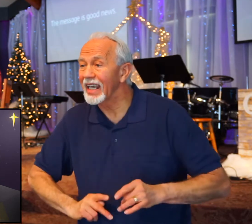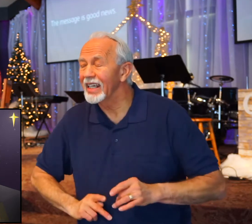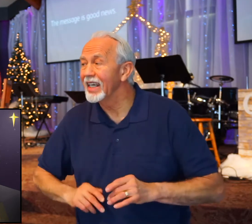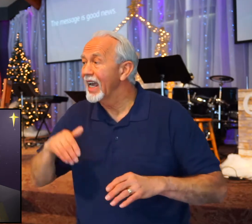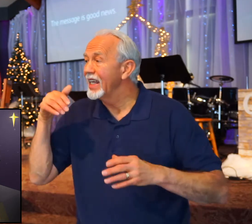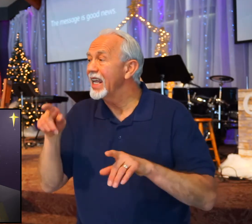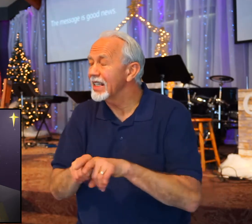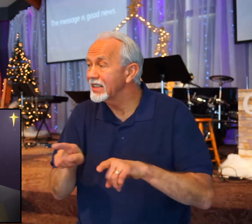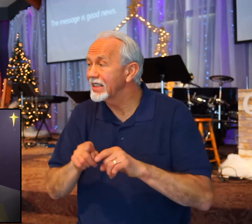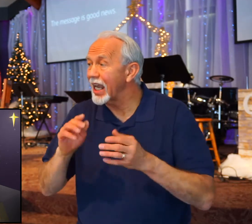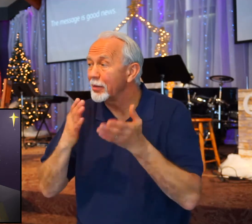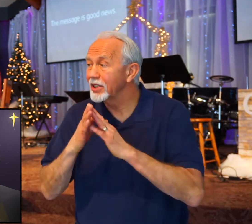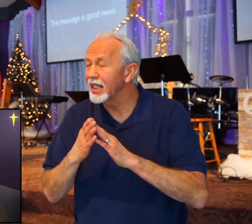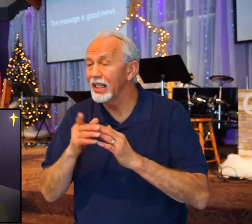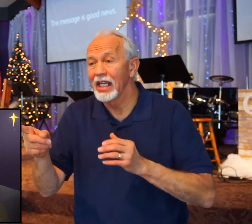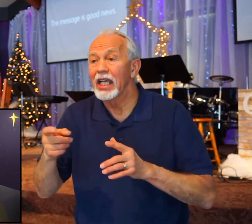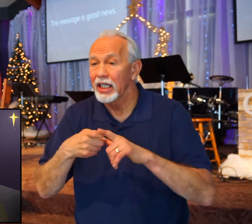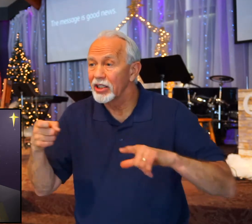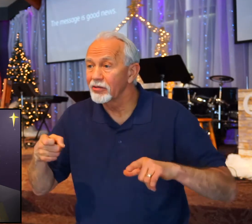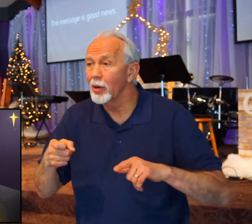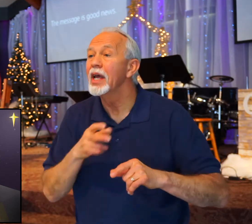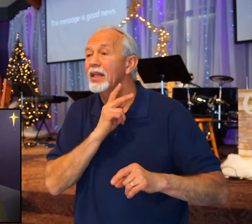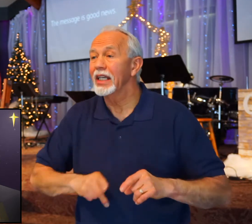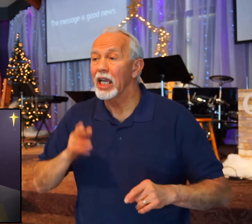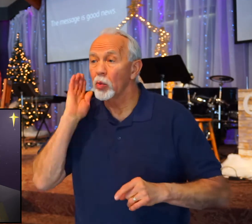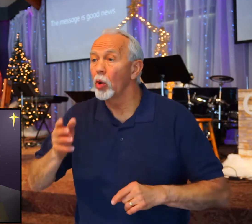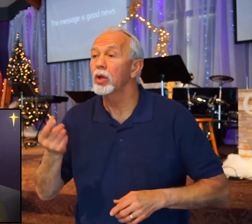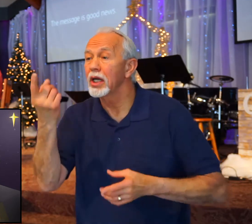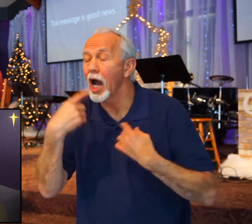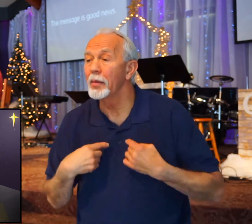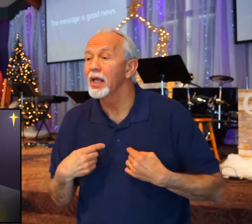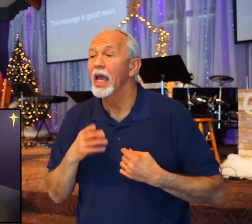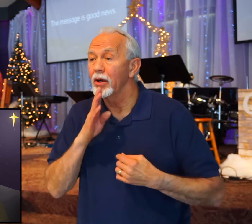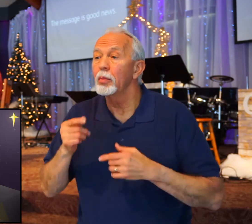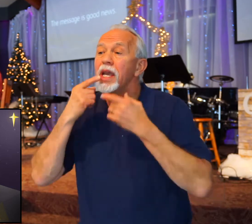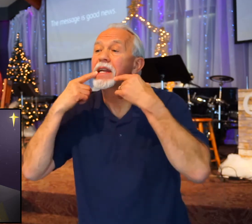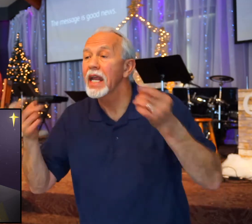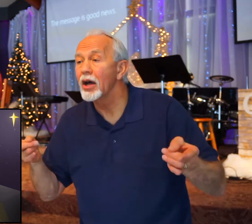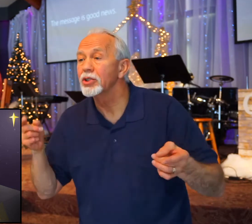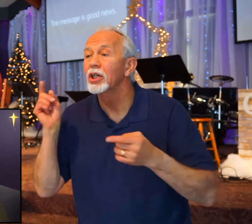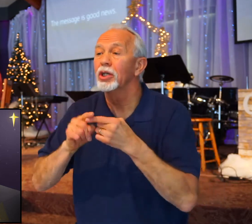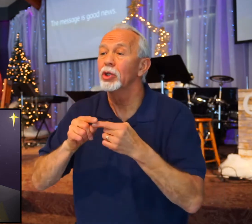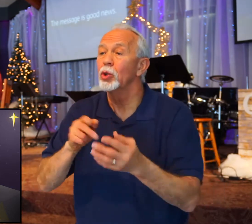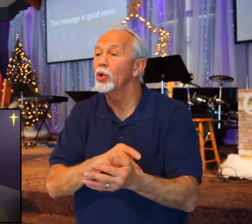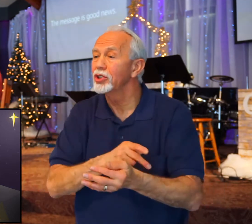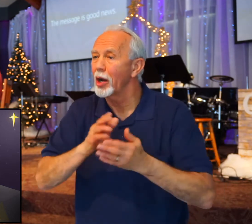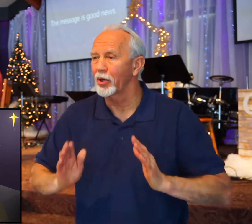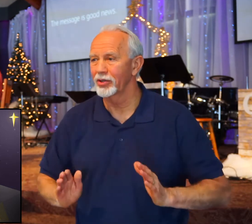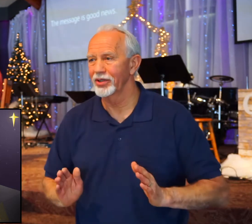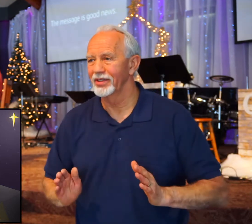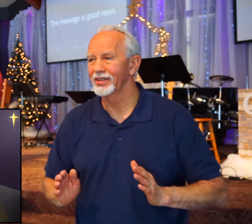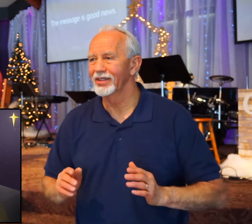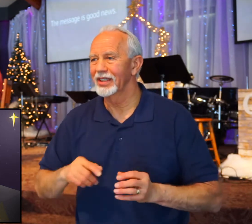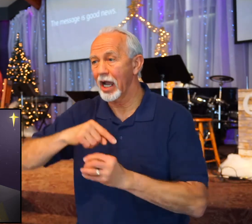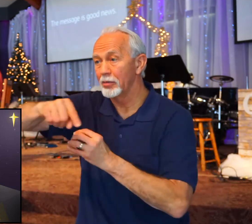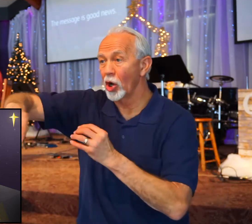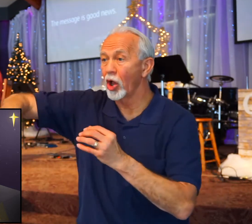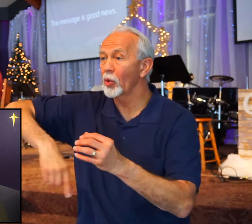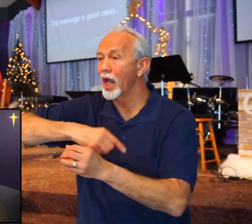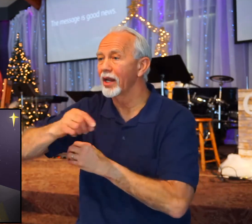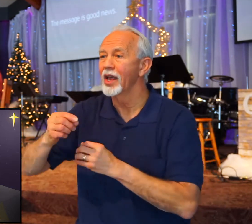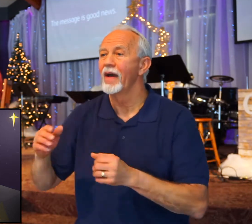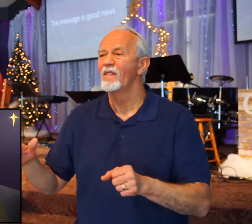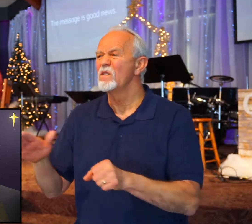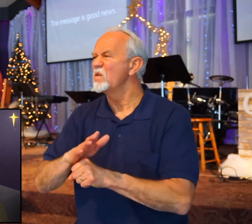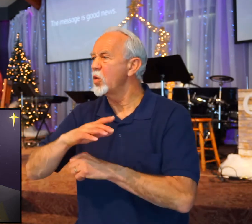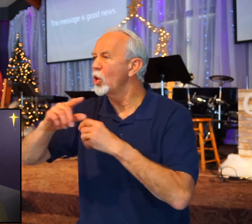that same city that he's from, the king would come and it would be announced to the shepherds. Full circle, God